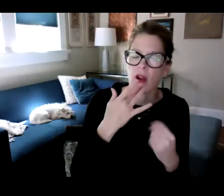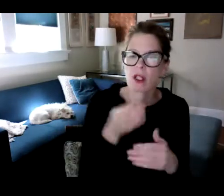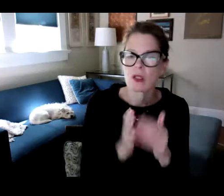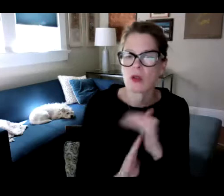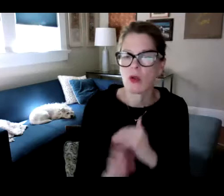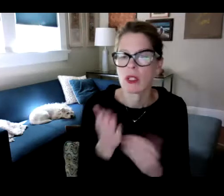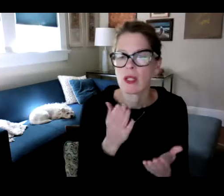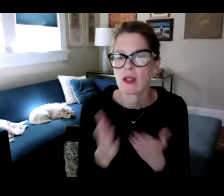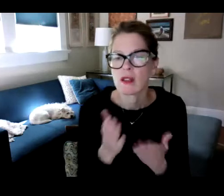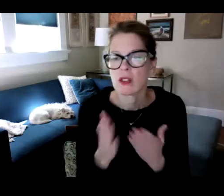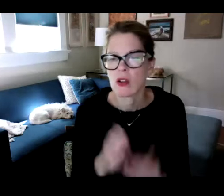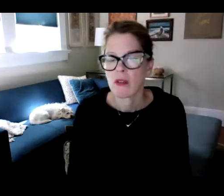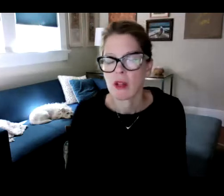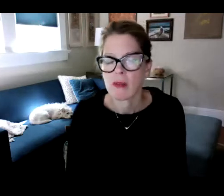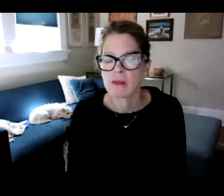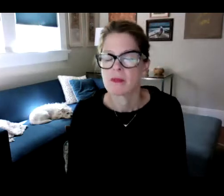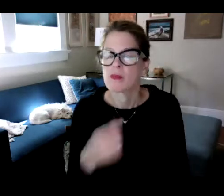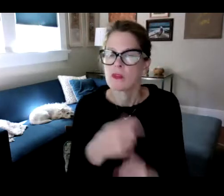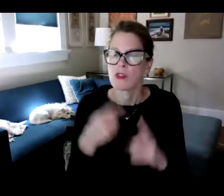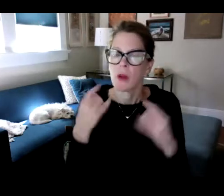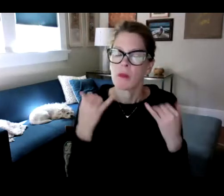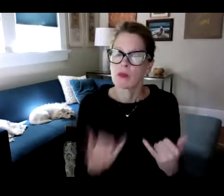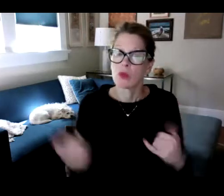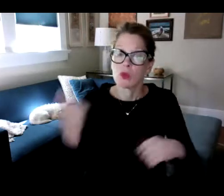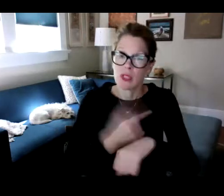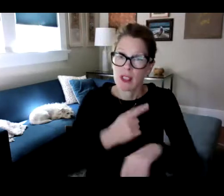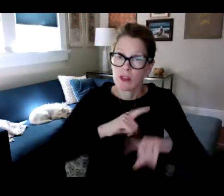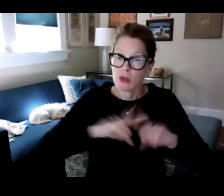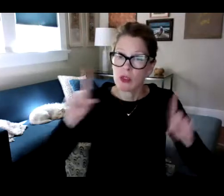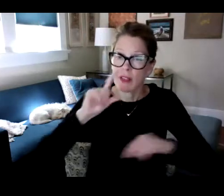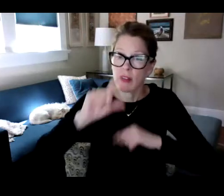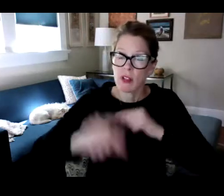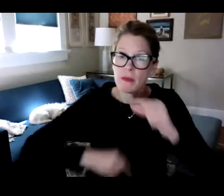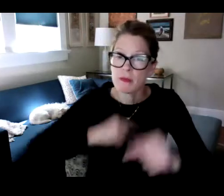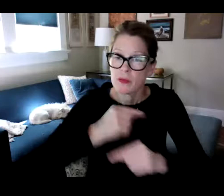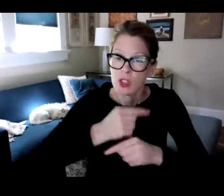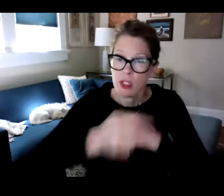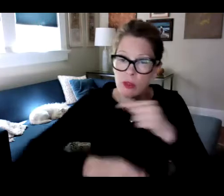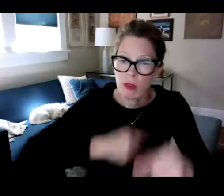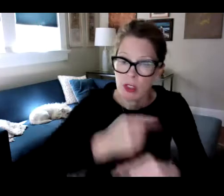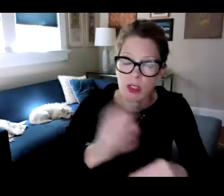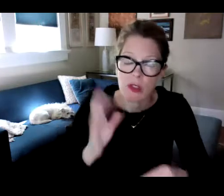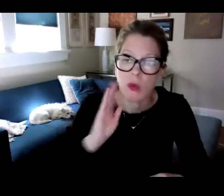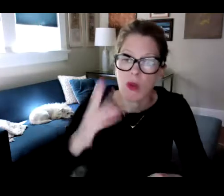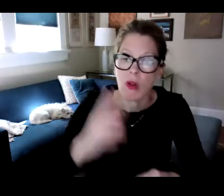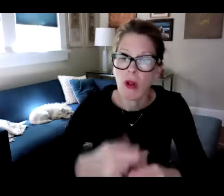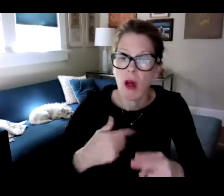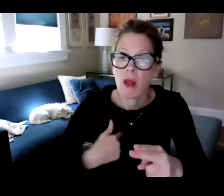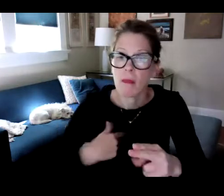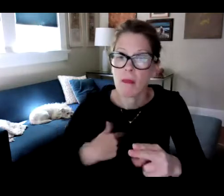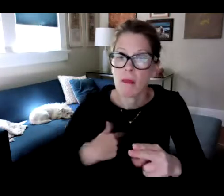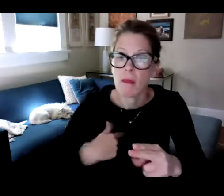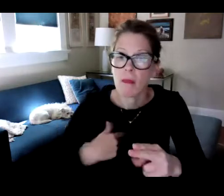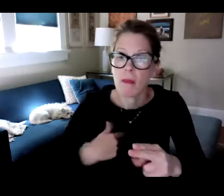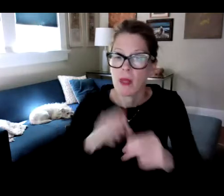servant. From this day all generations will call me blessed. The Almighty